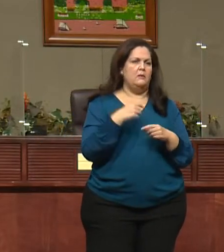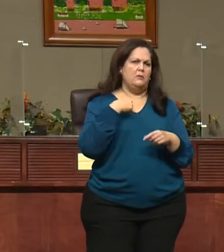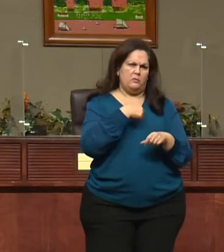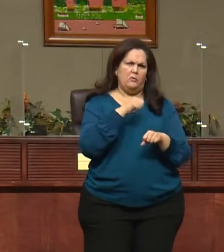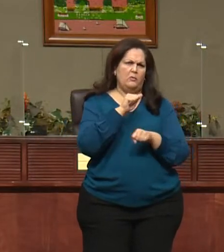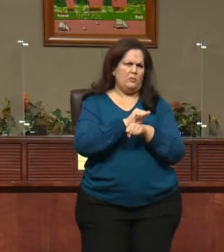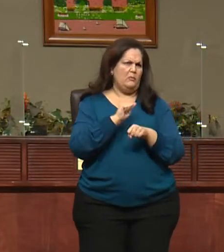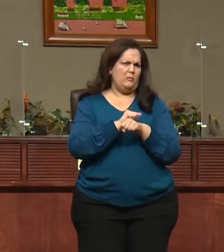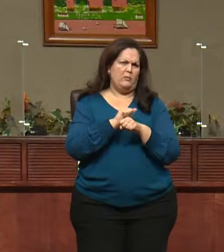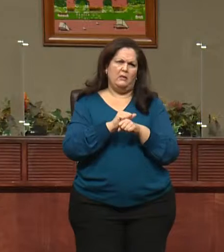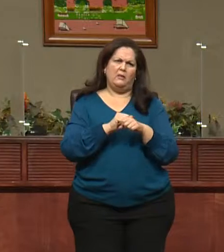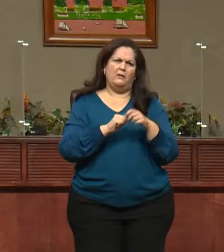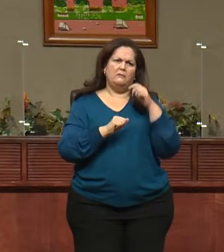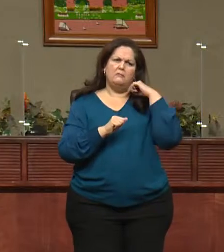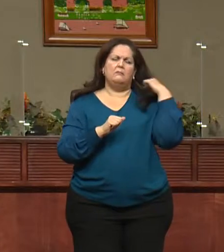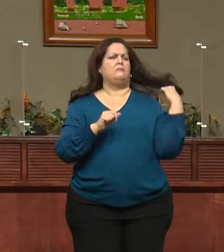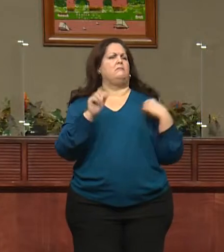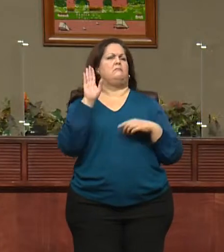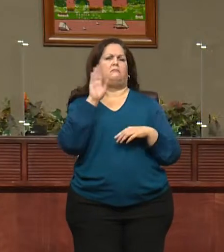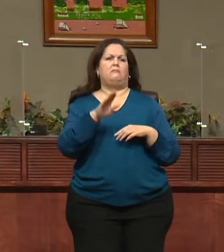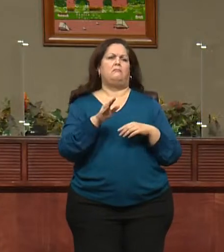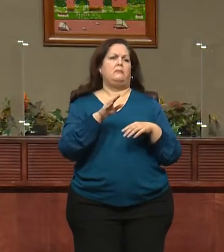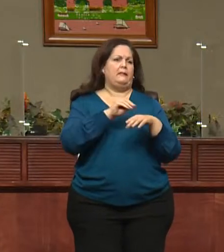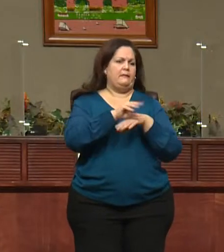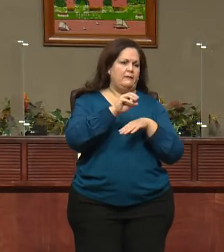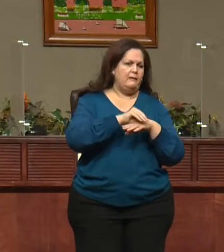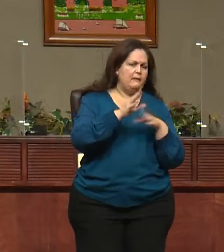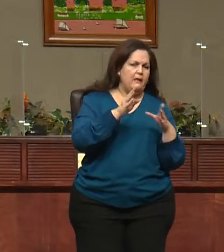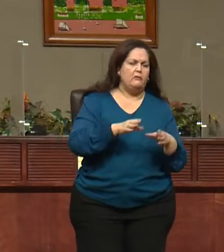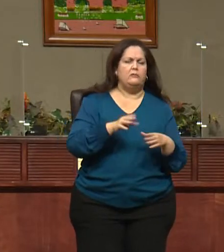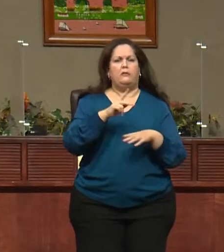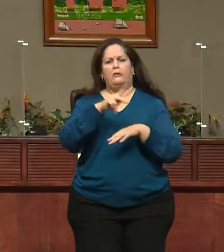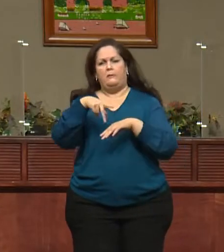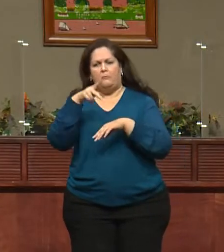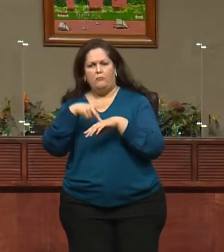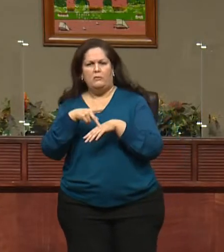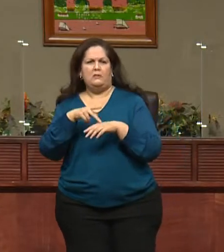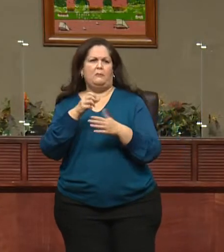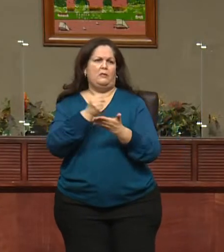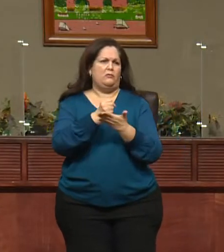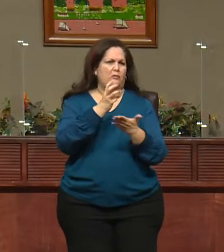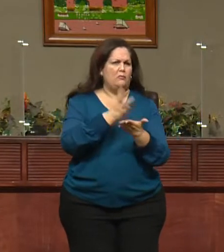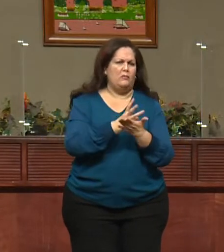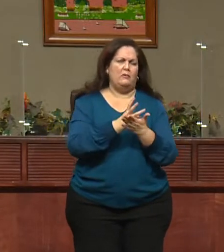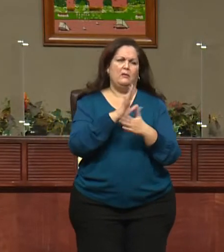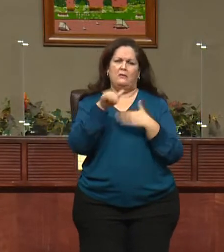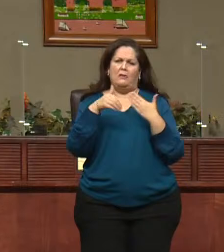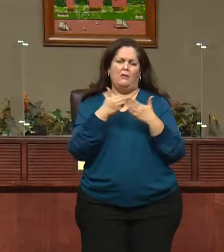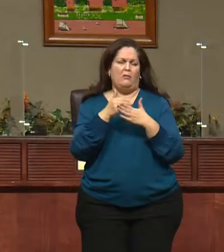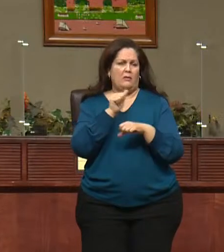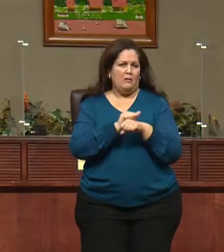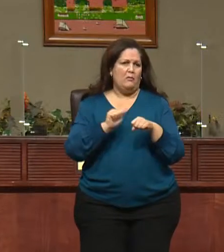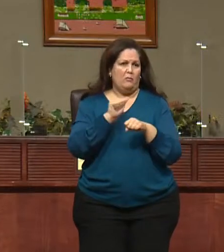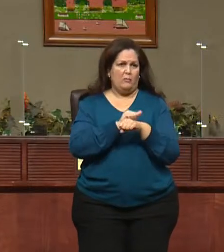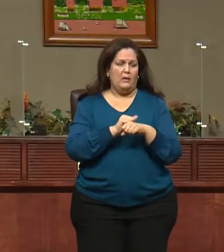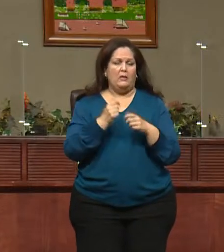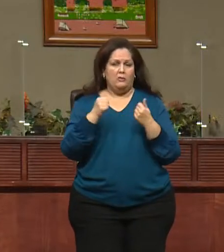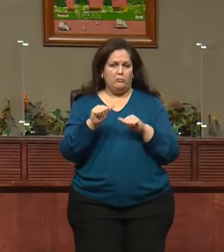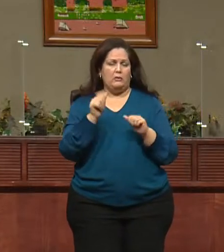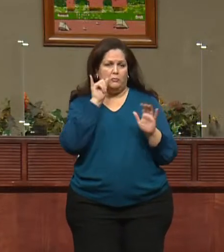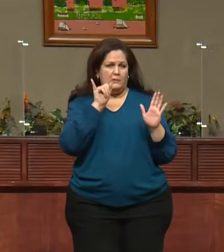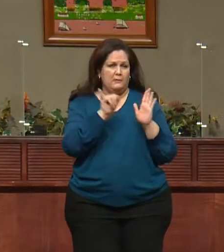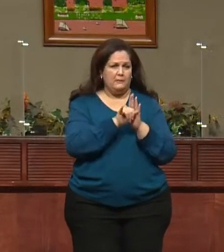all fall, our guidance counselors, our principals, our social workers, in order to go out and identify